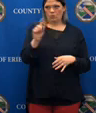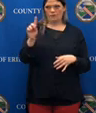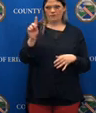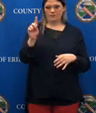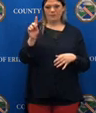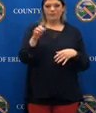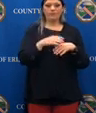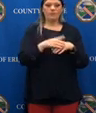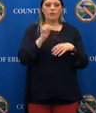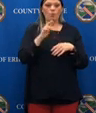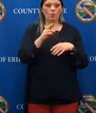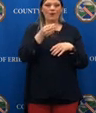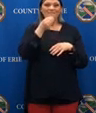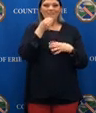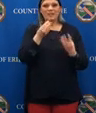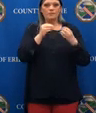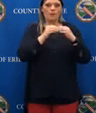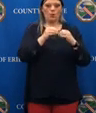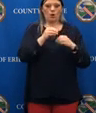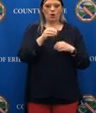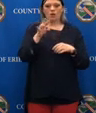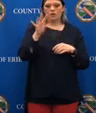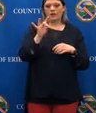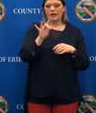716-406-8311, or Feed More Western New York at